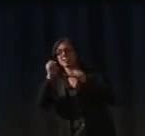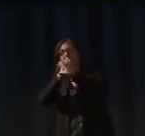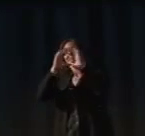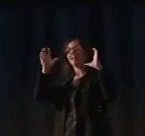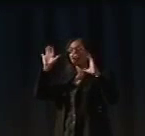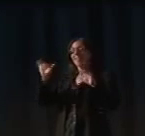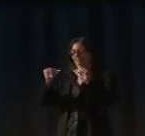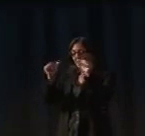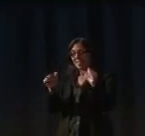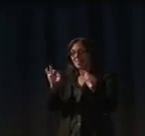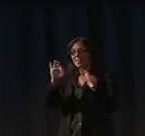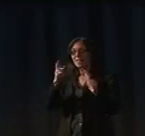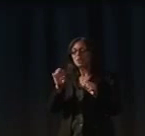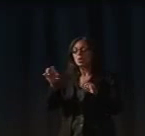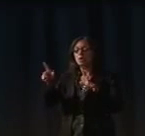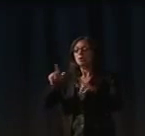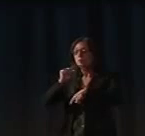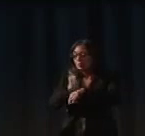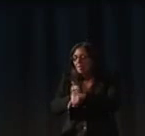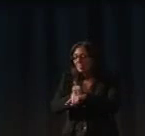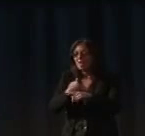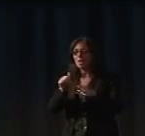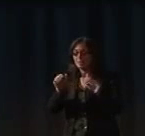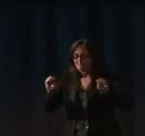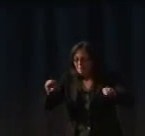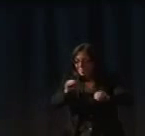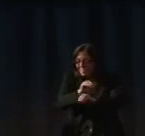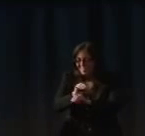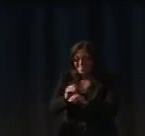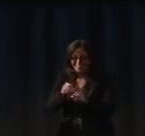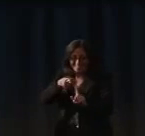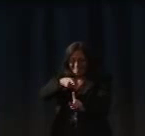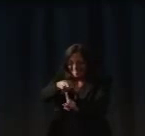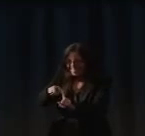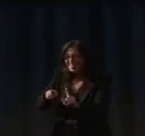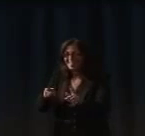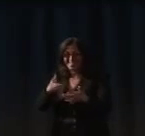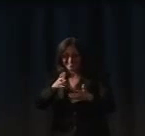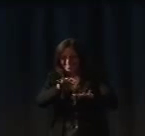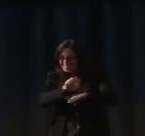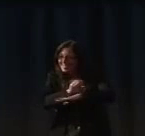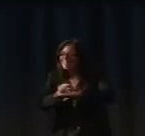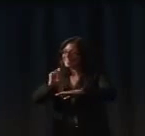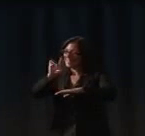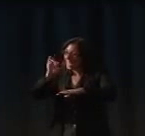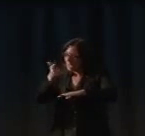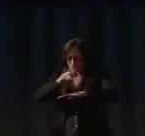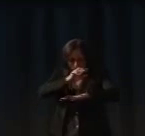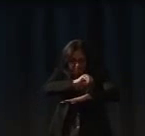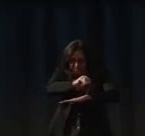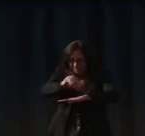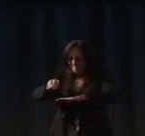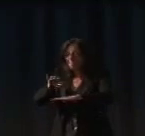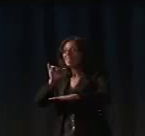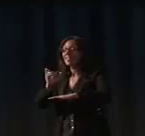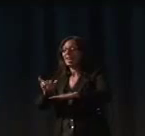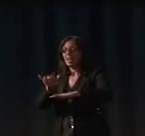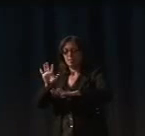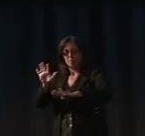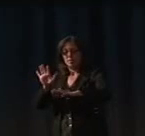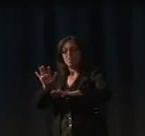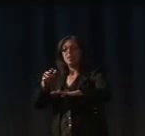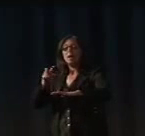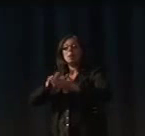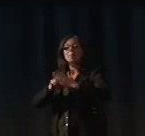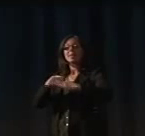the scenography of object and subject. But it's not the way we live, and we are not in that world, in spite of, that is one of the things which